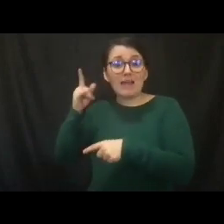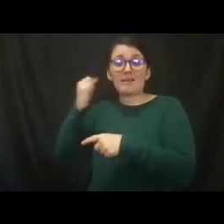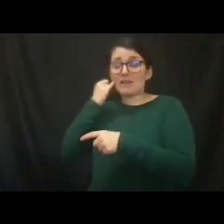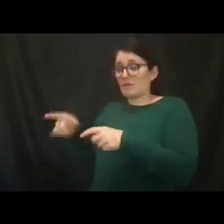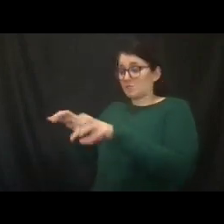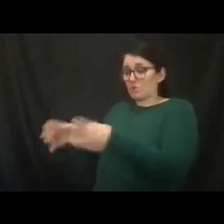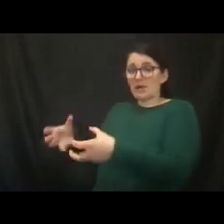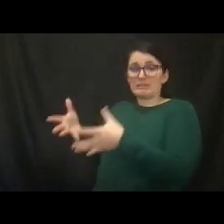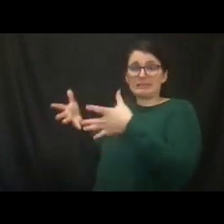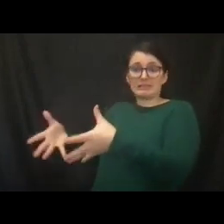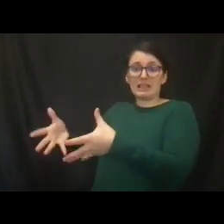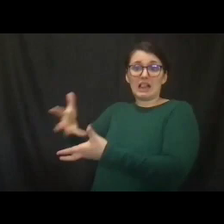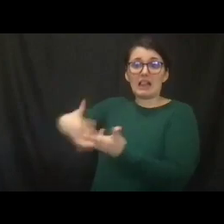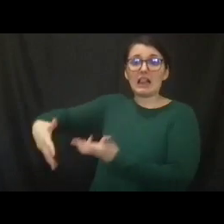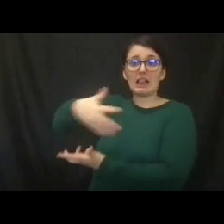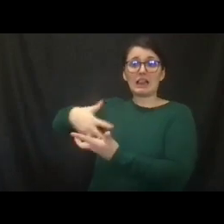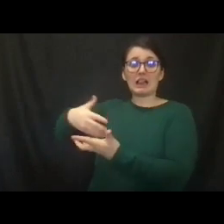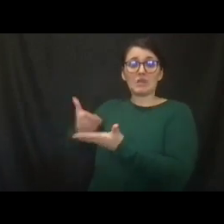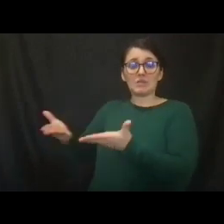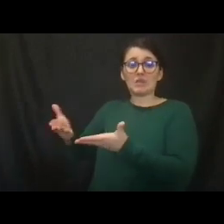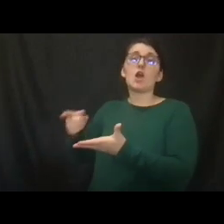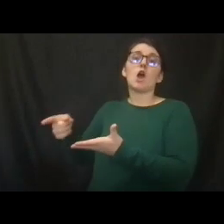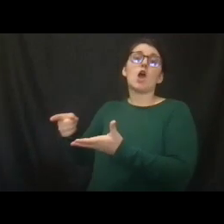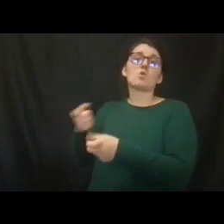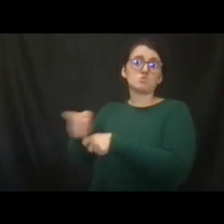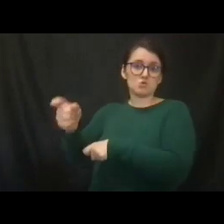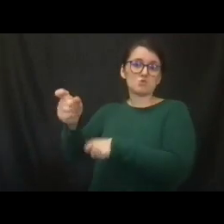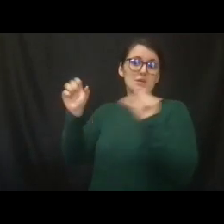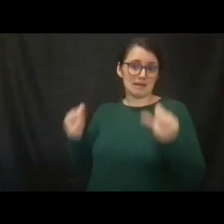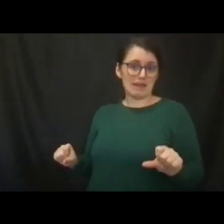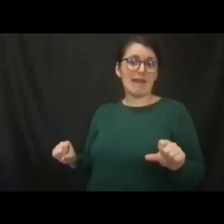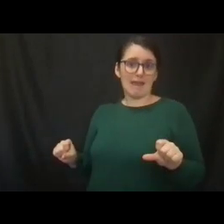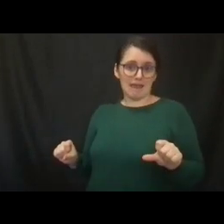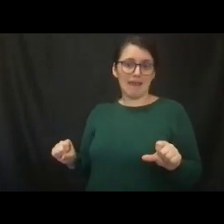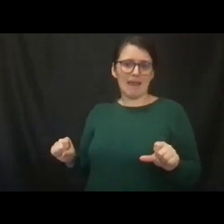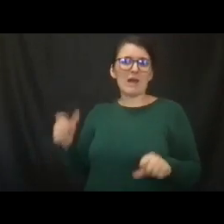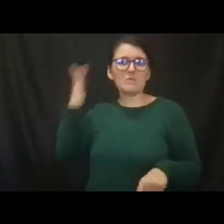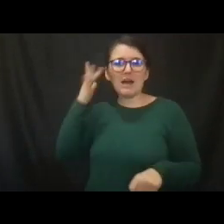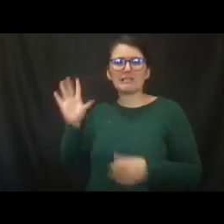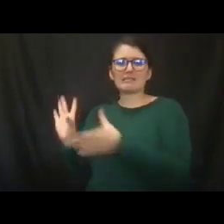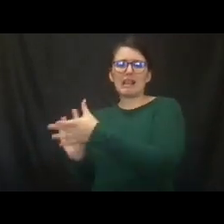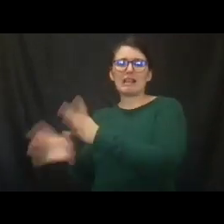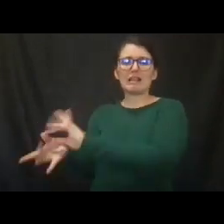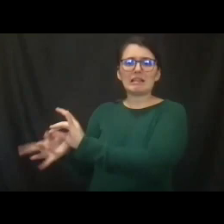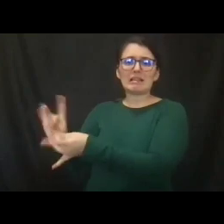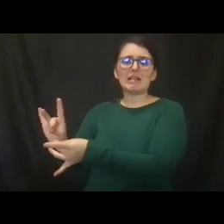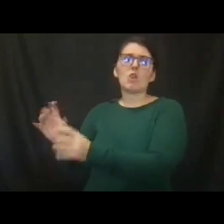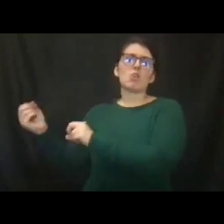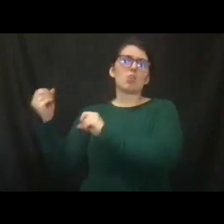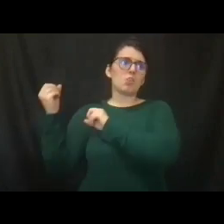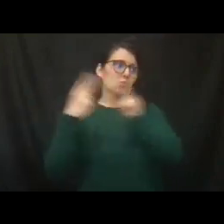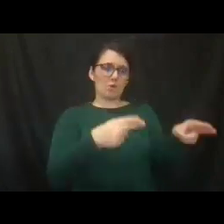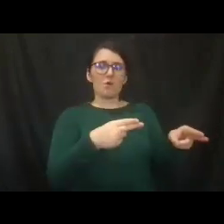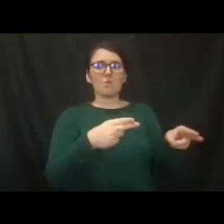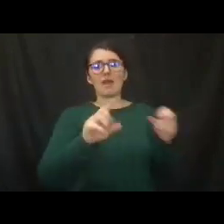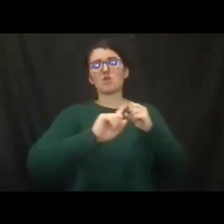those other materials are contaminated at that point, and then that might have to be just completely thrown away. Well,